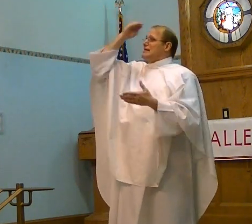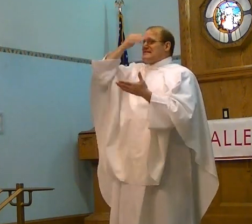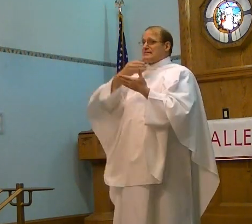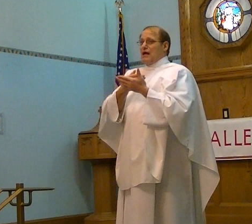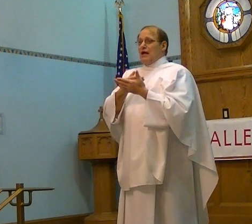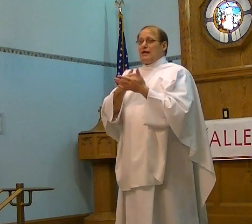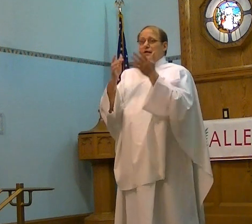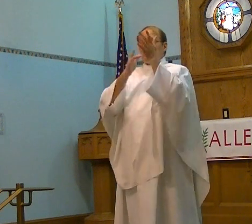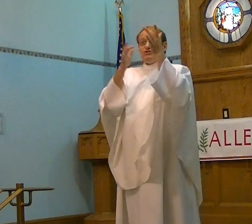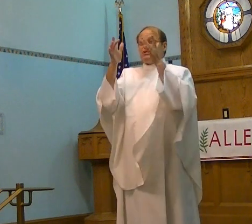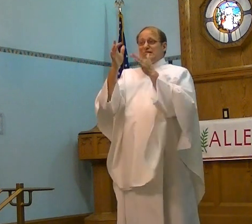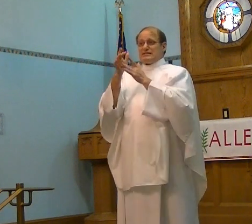Son, Jesus.